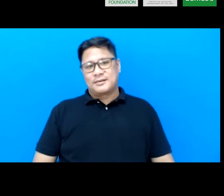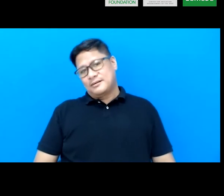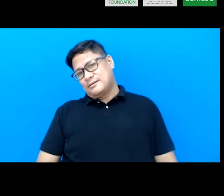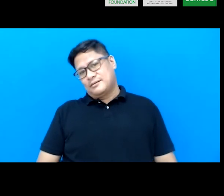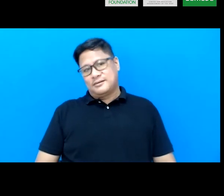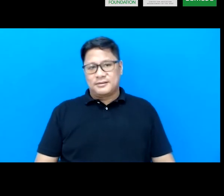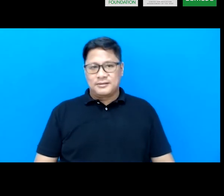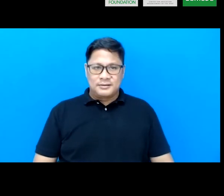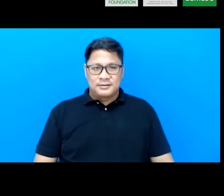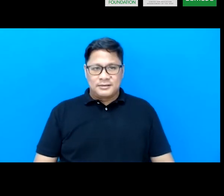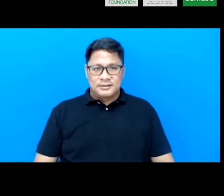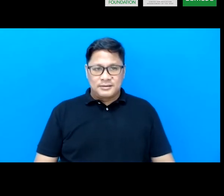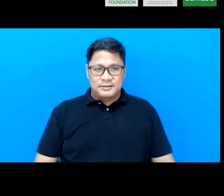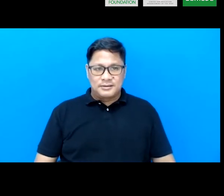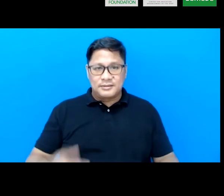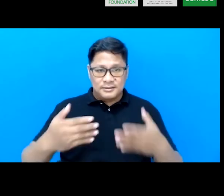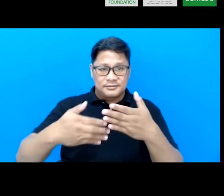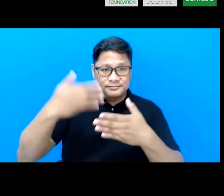Go on to lesson 5.